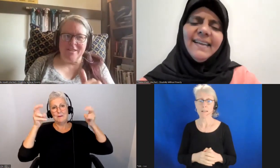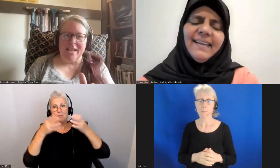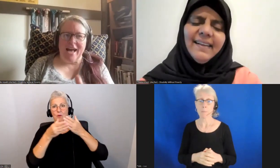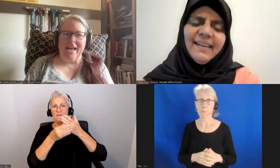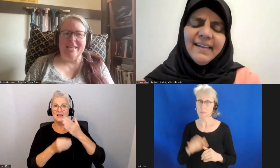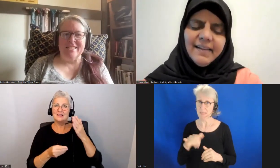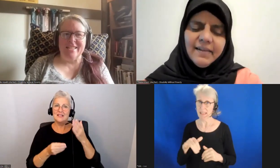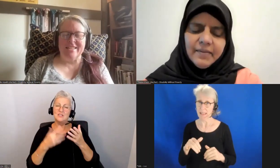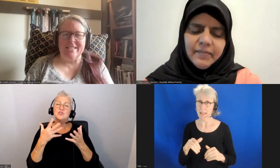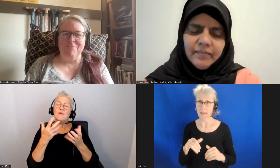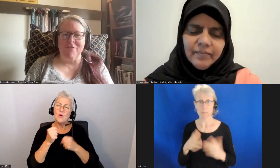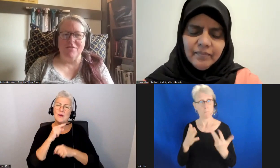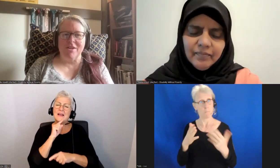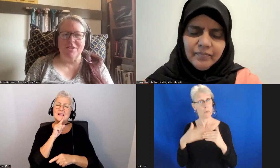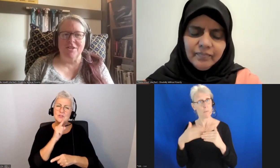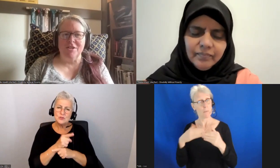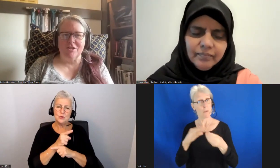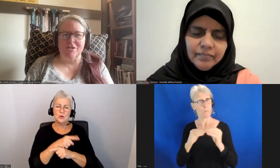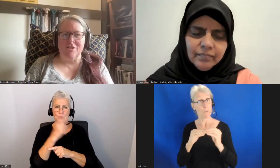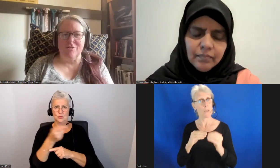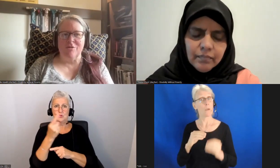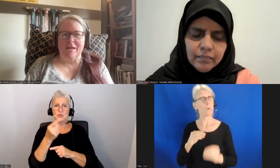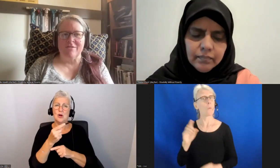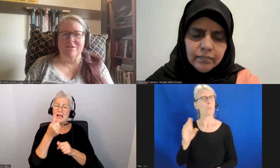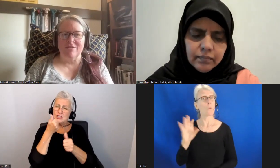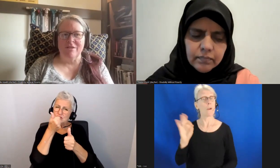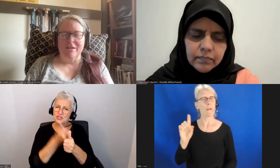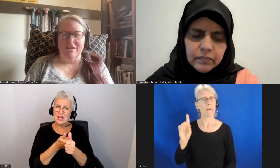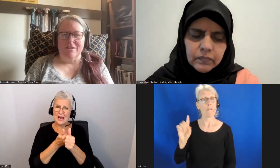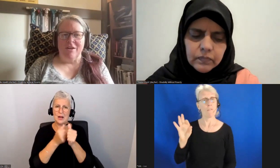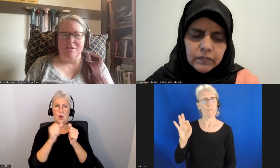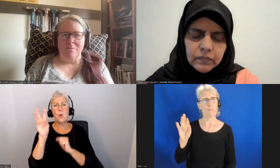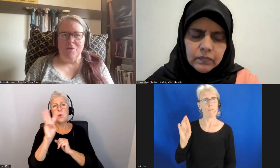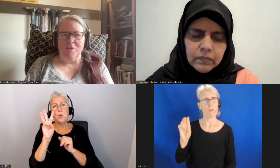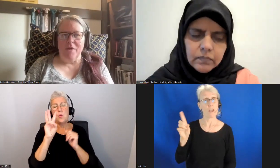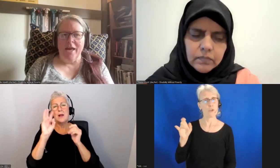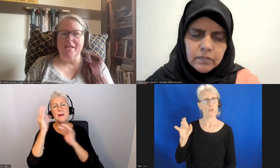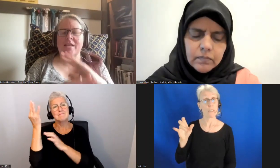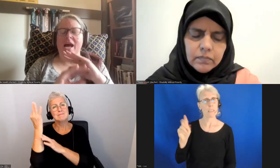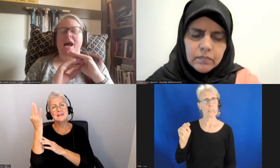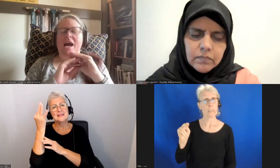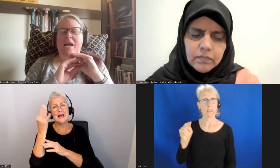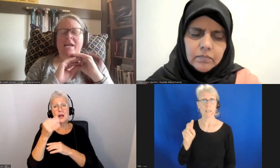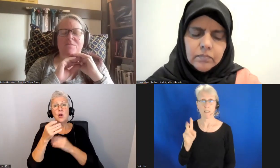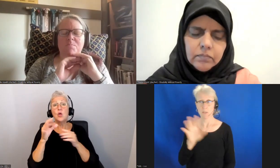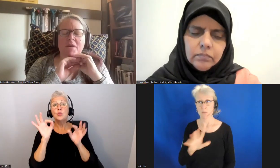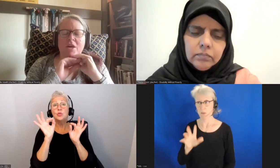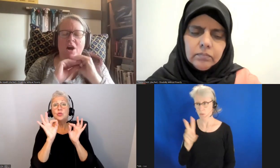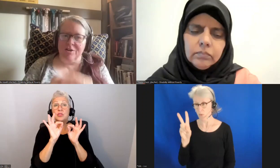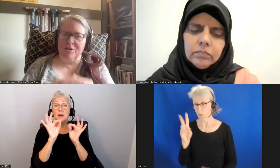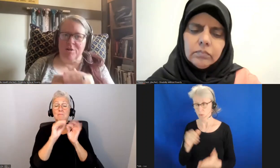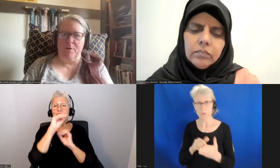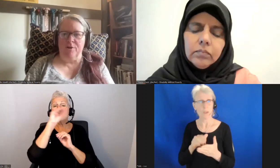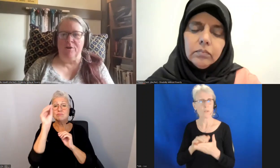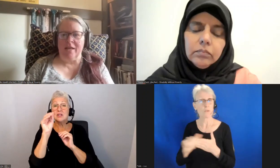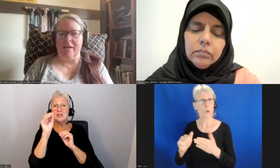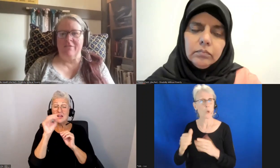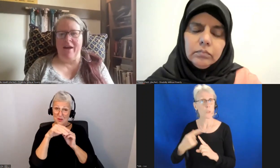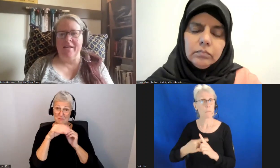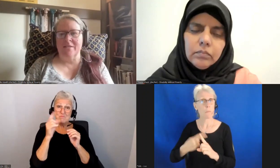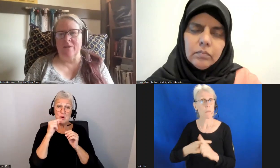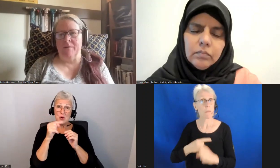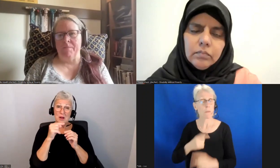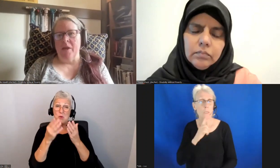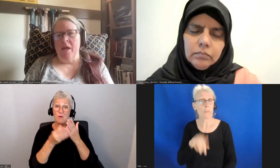that poverty line sits in Fredericton at just on $2,000 a month. It's beyond